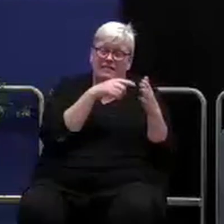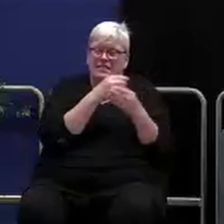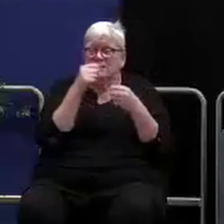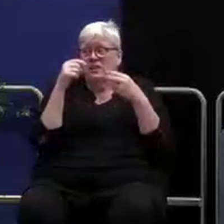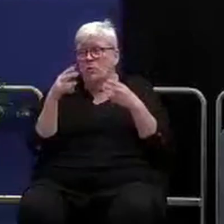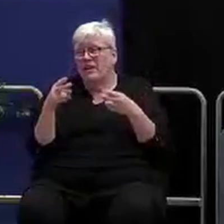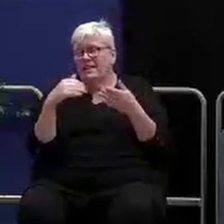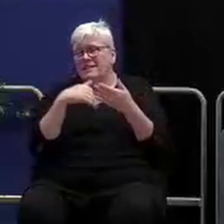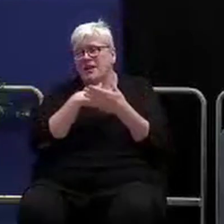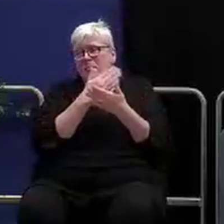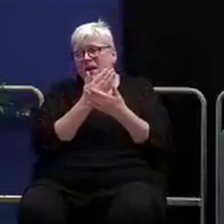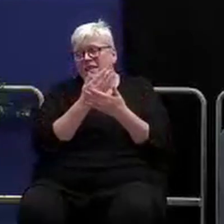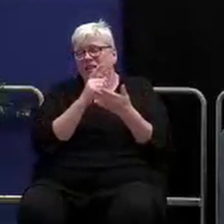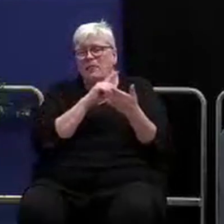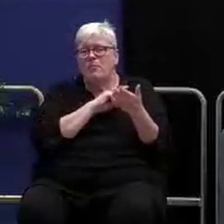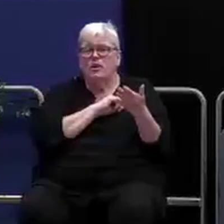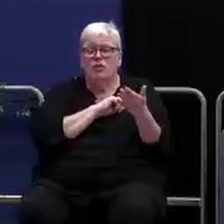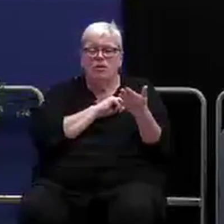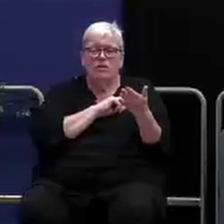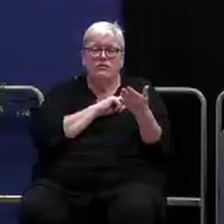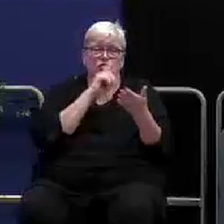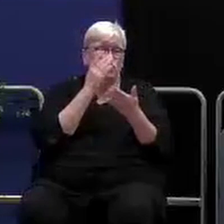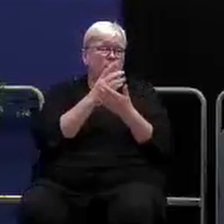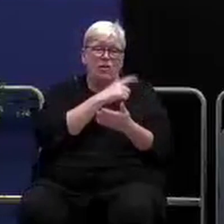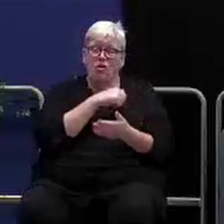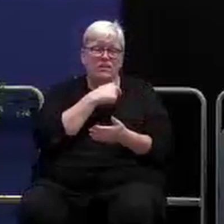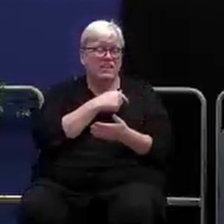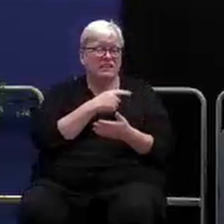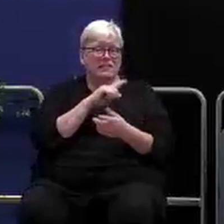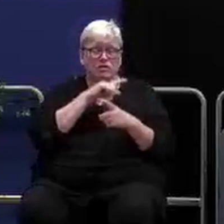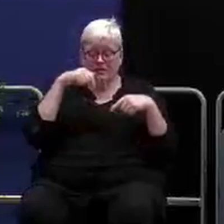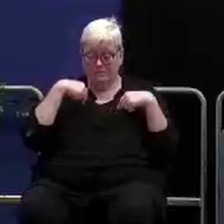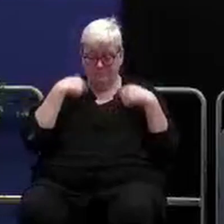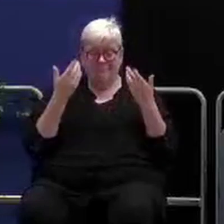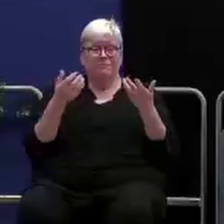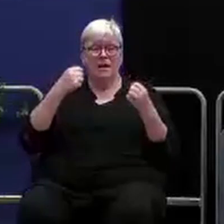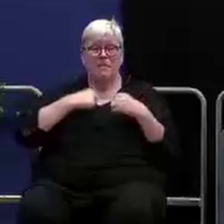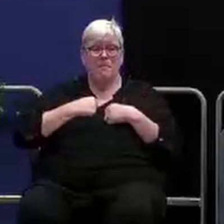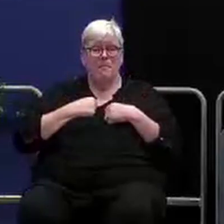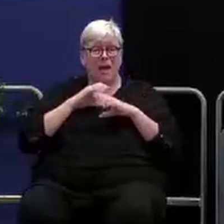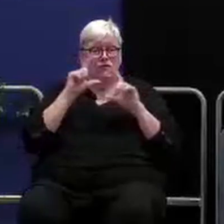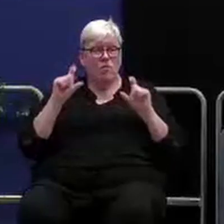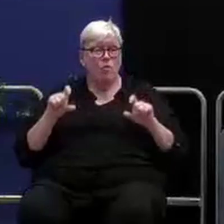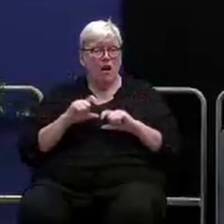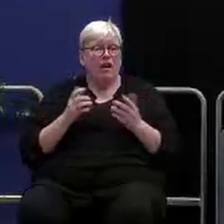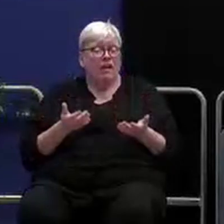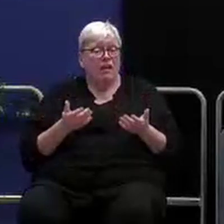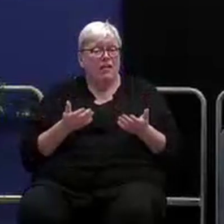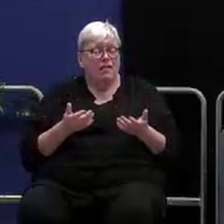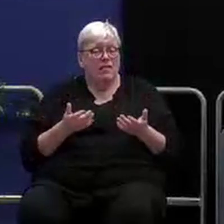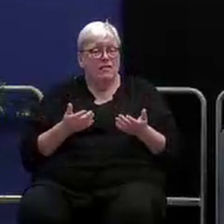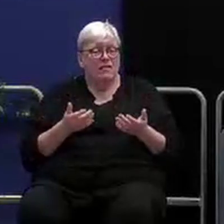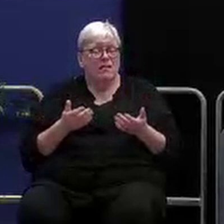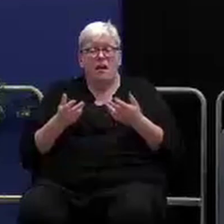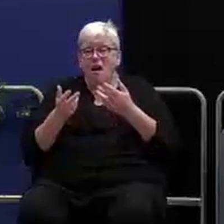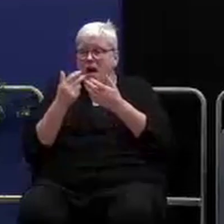that's partly to be honest, because that is actually my framework. But the